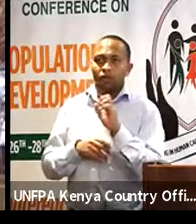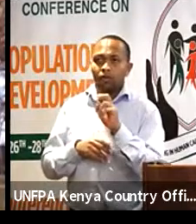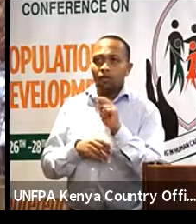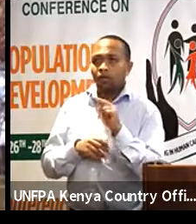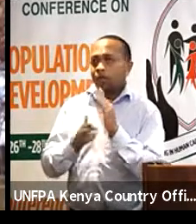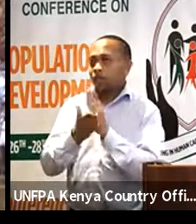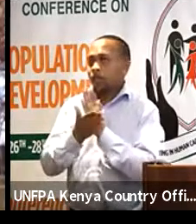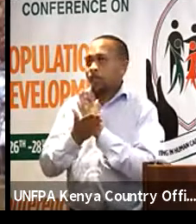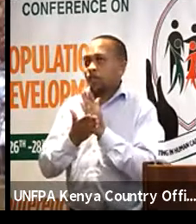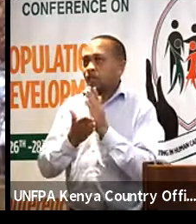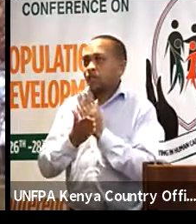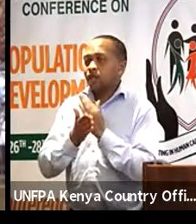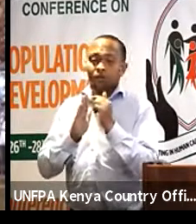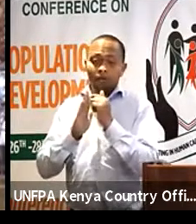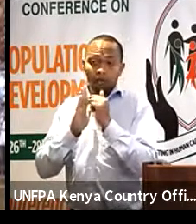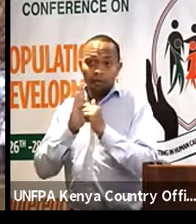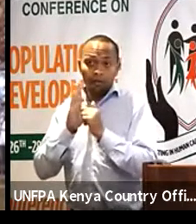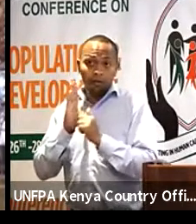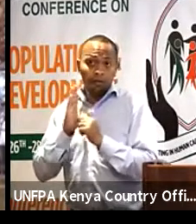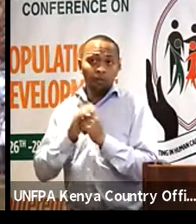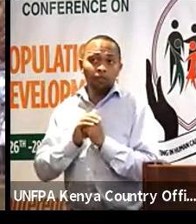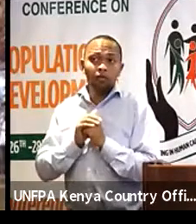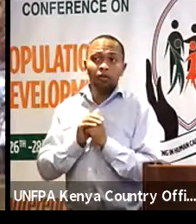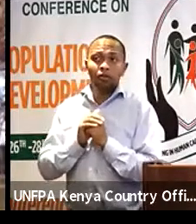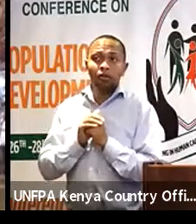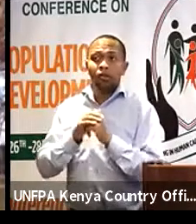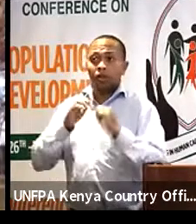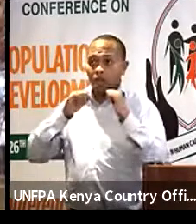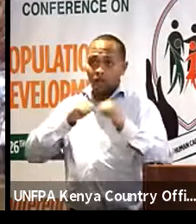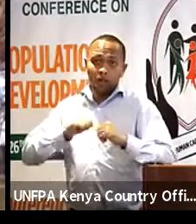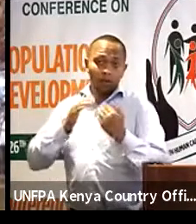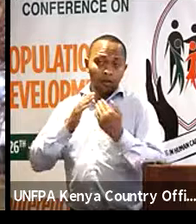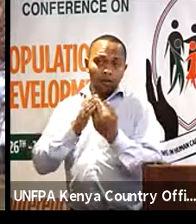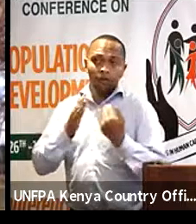us as agreed.